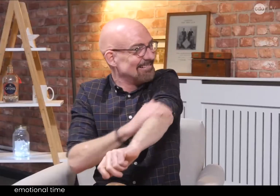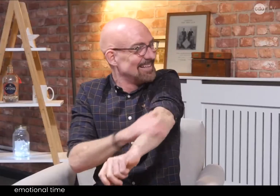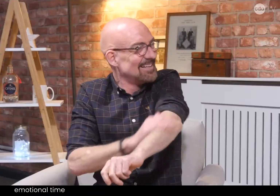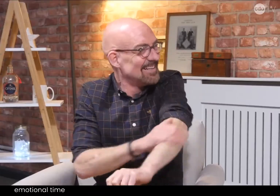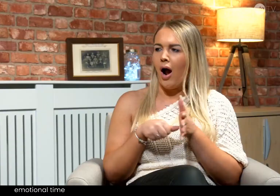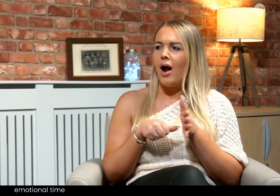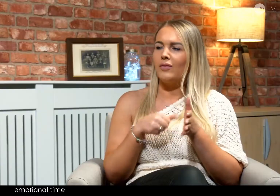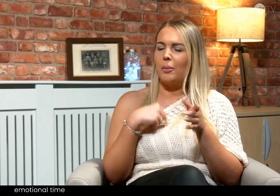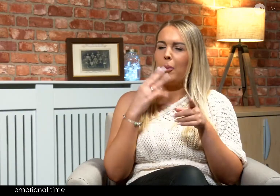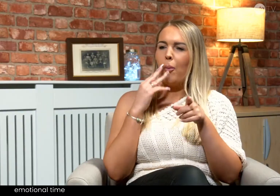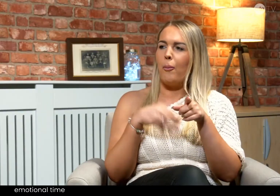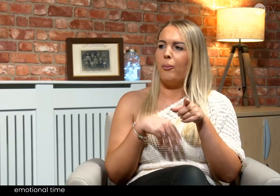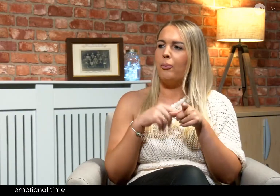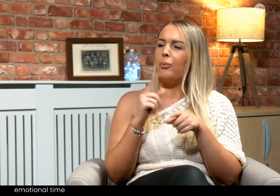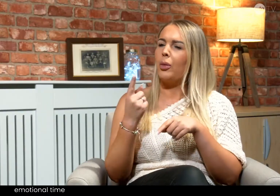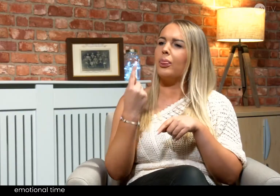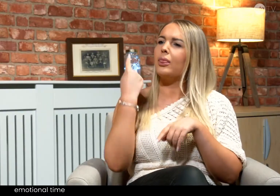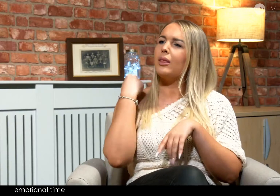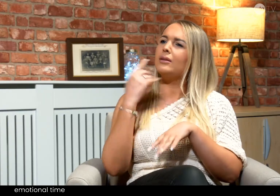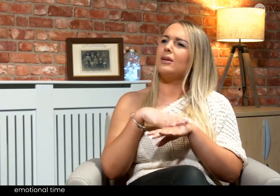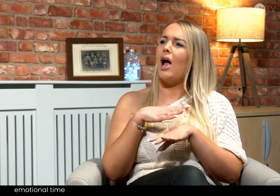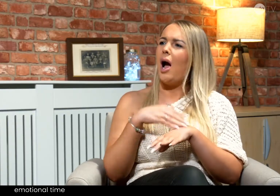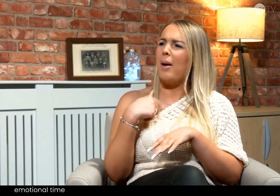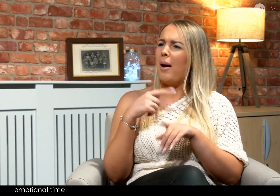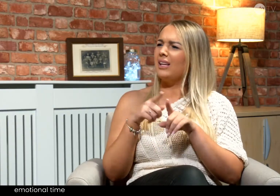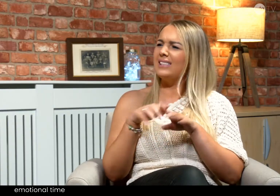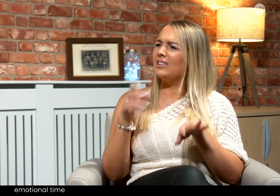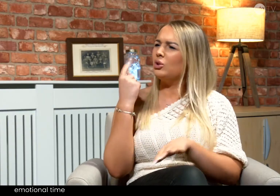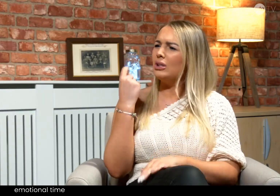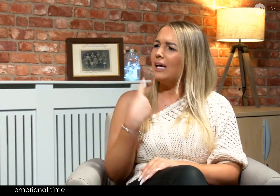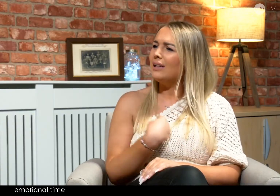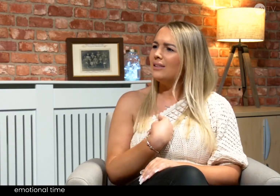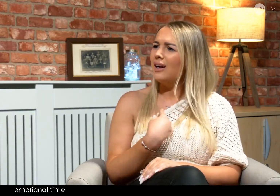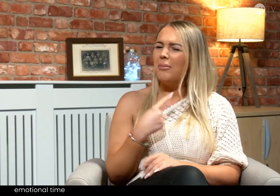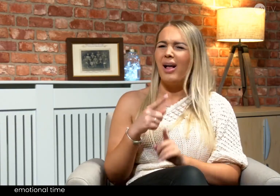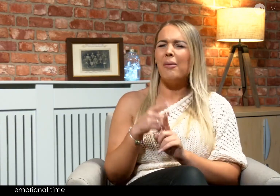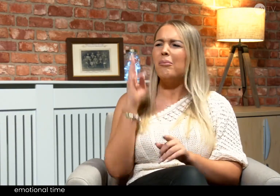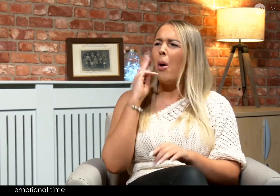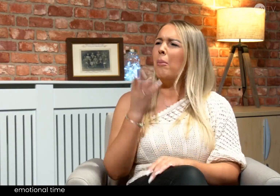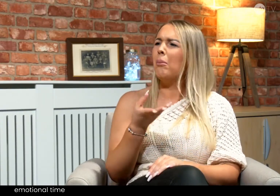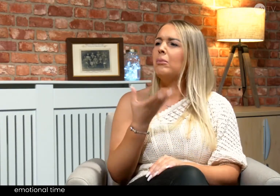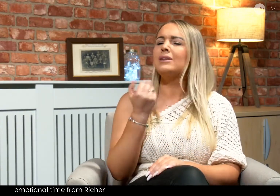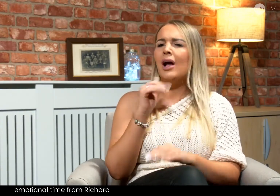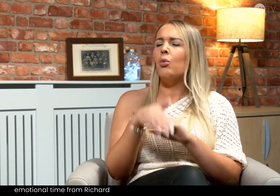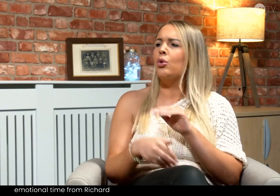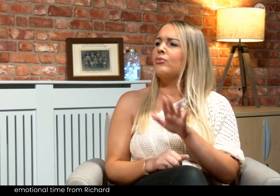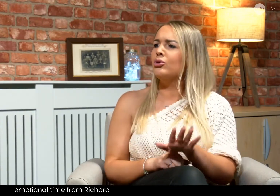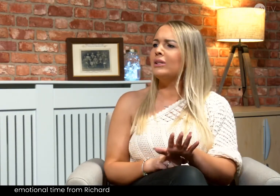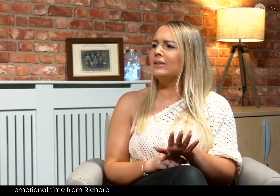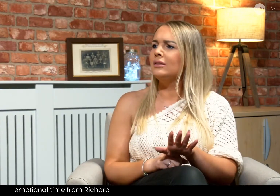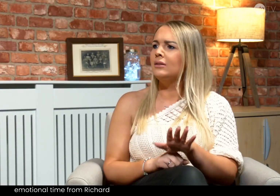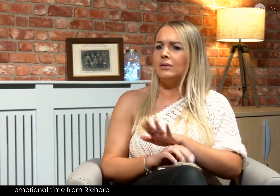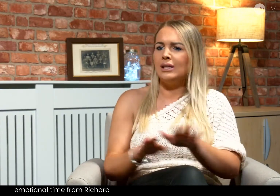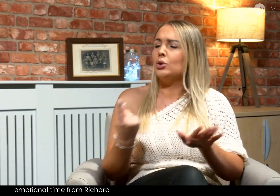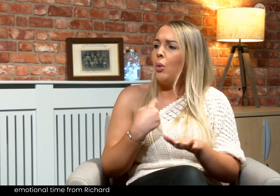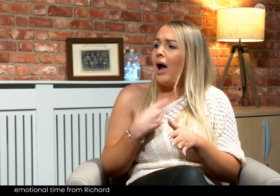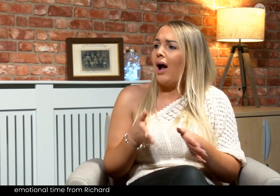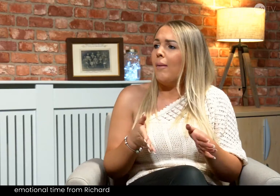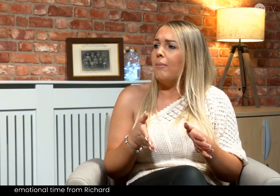gosh, I'm getting goose pimples. Yeah, that was really hard for my mum. At that time, I didn't understand. I was like, oh, come on, mum, you can get over it.